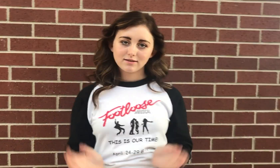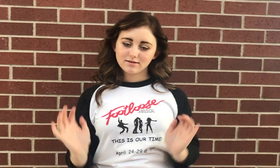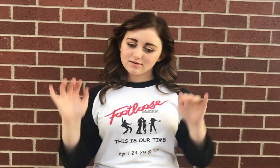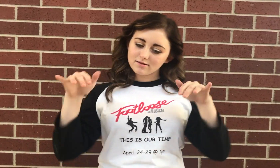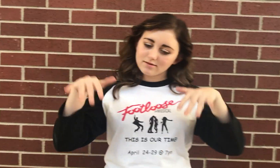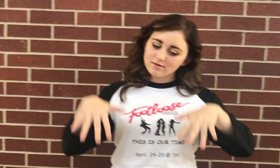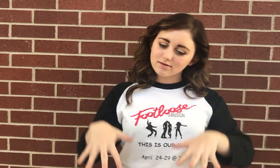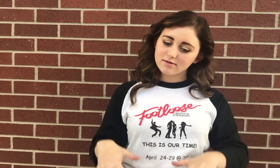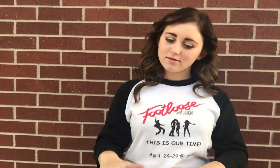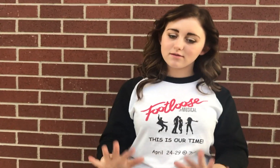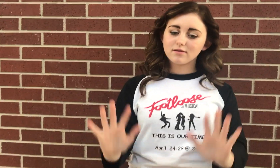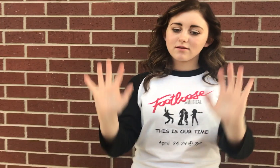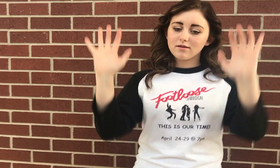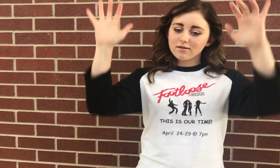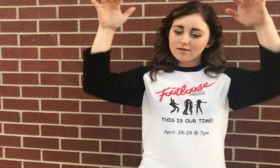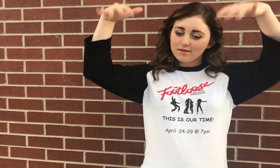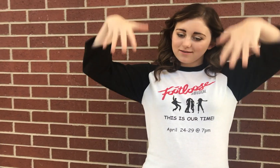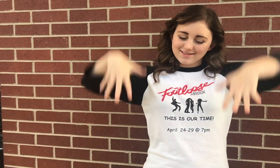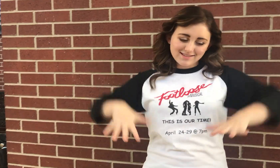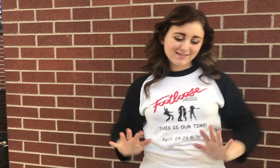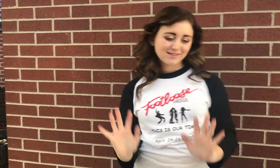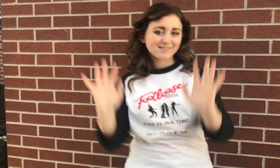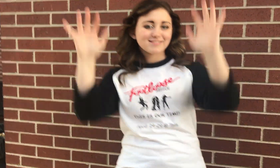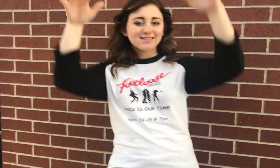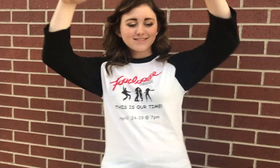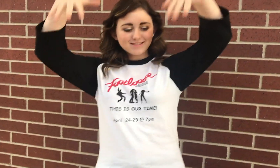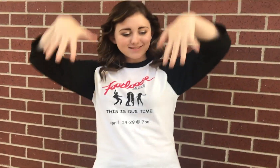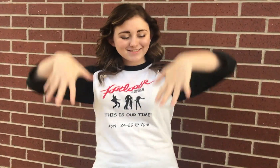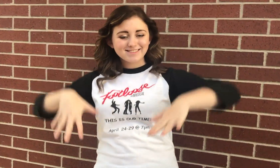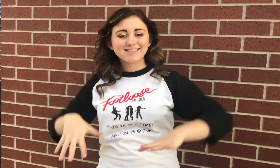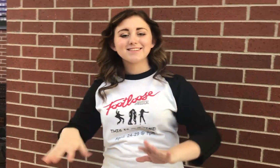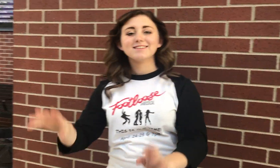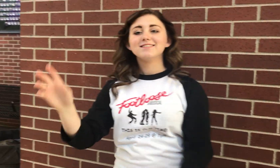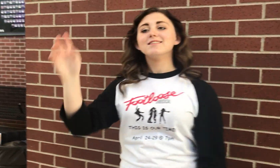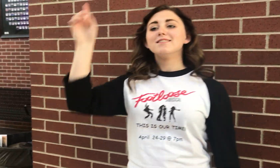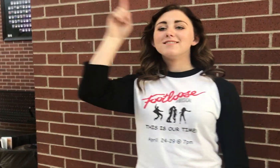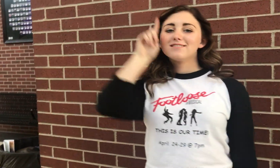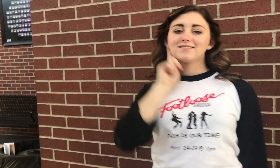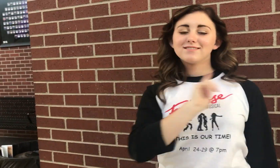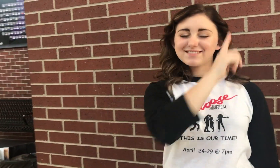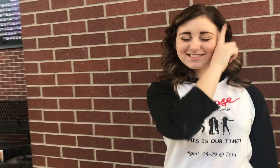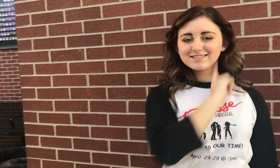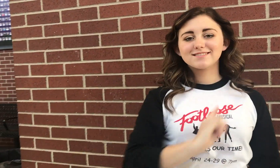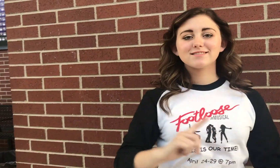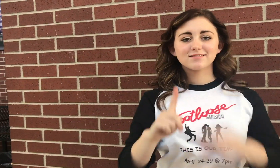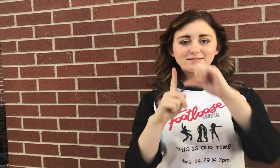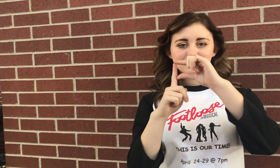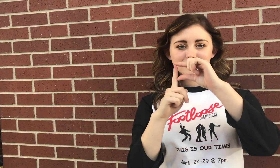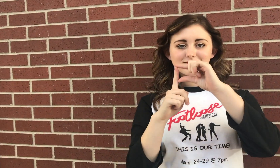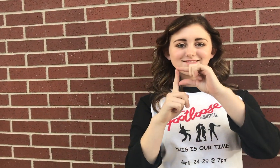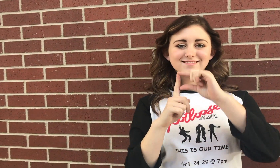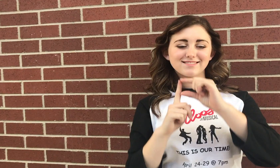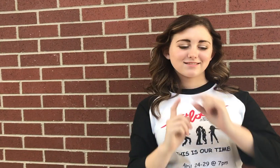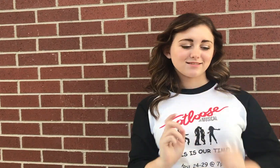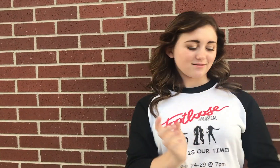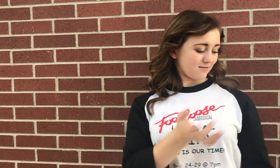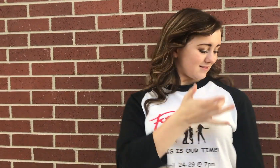into motion Like how a single word can make a heart open